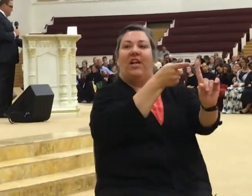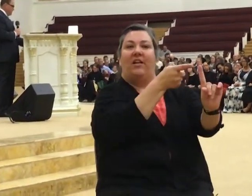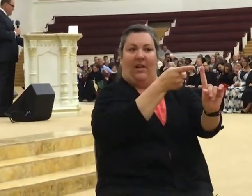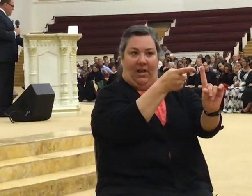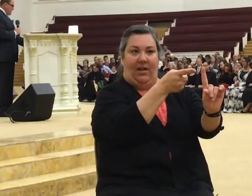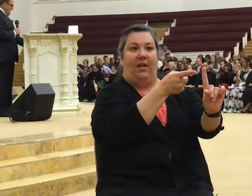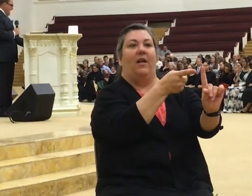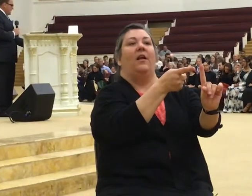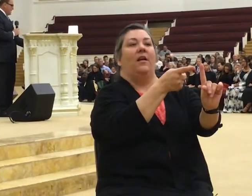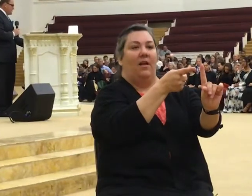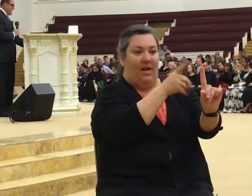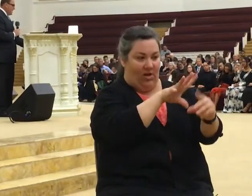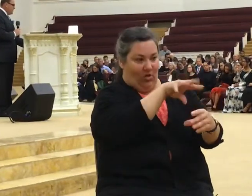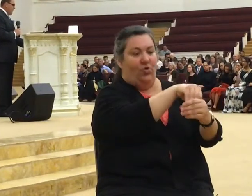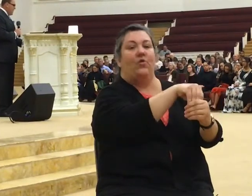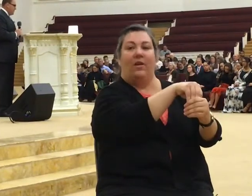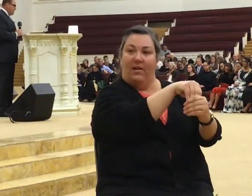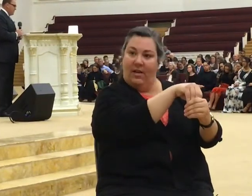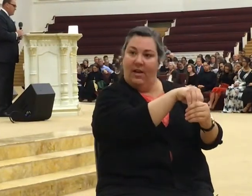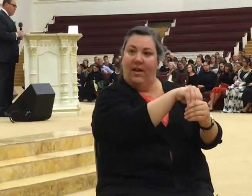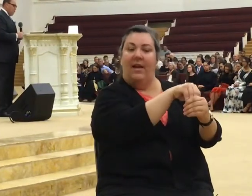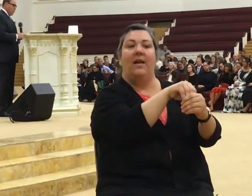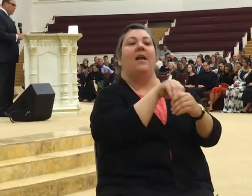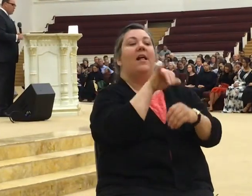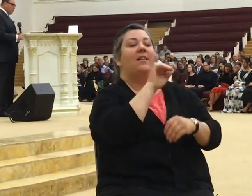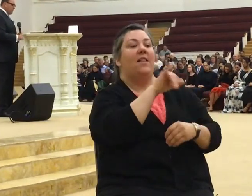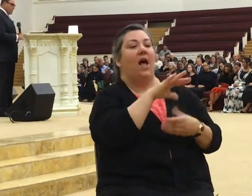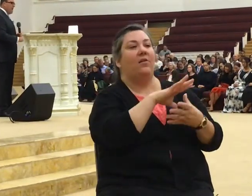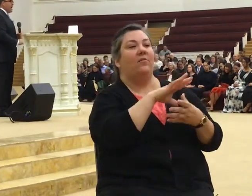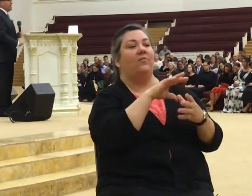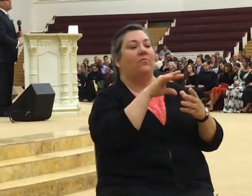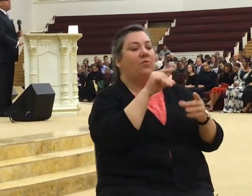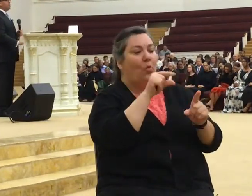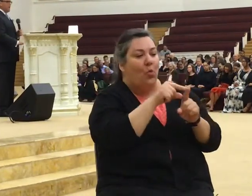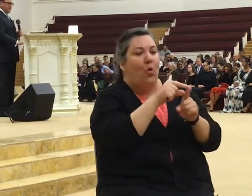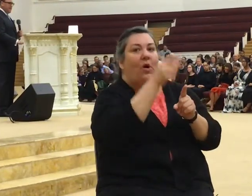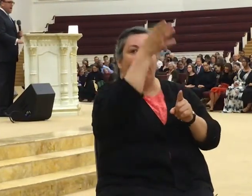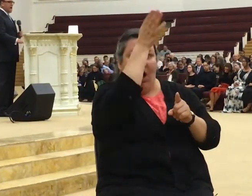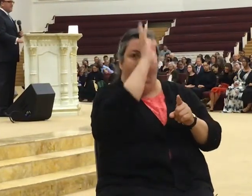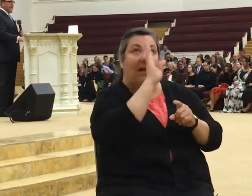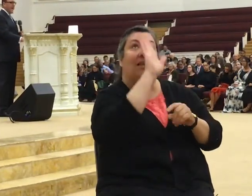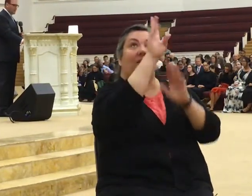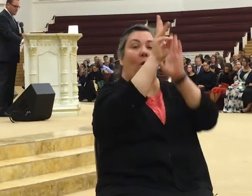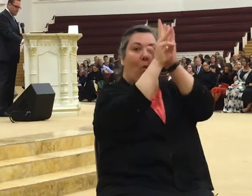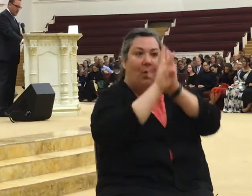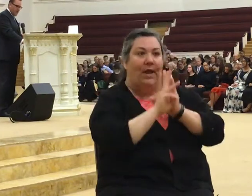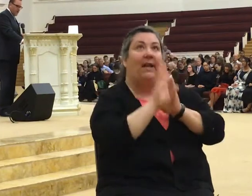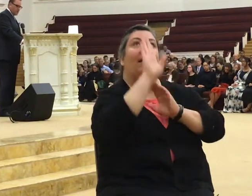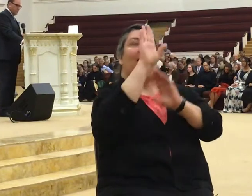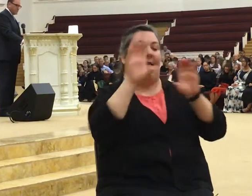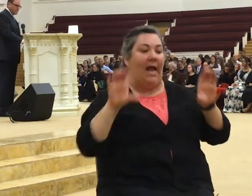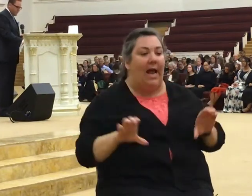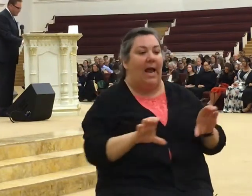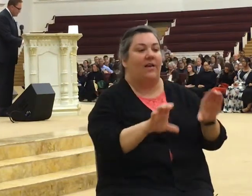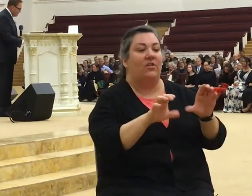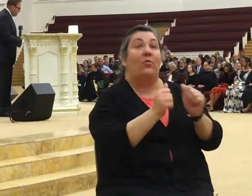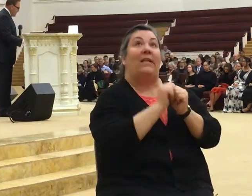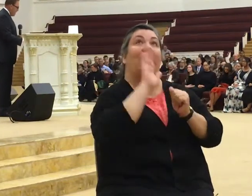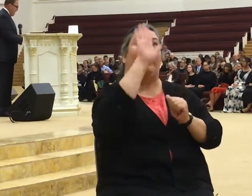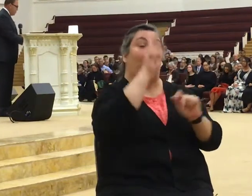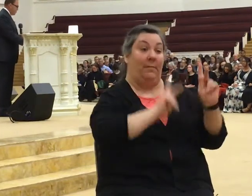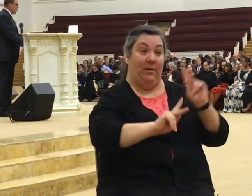included. And it is here that the words of God, the will of God, and the actions of God with his